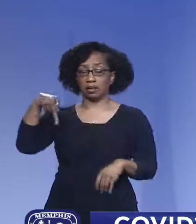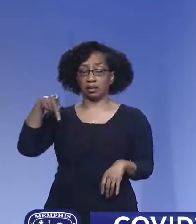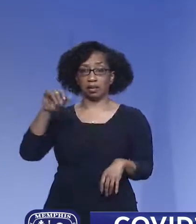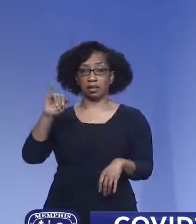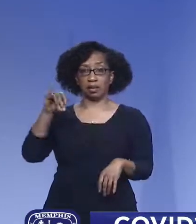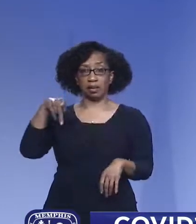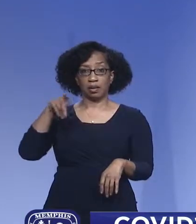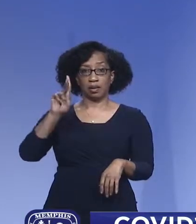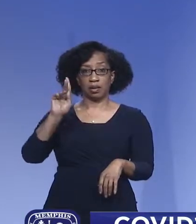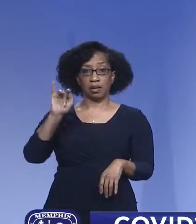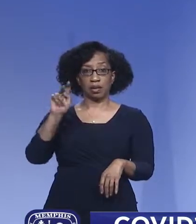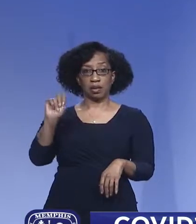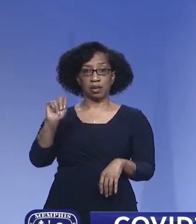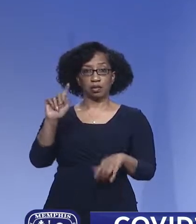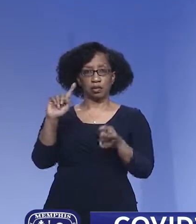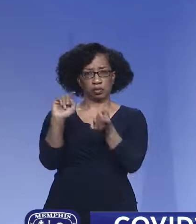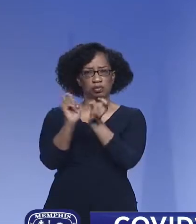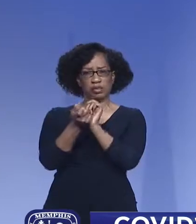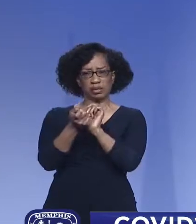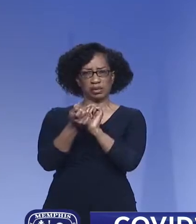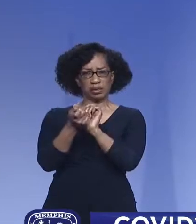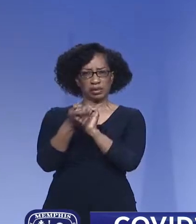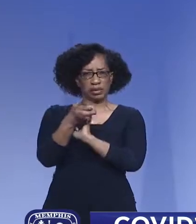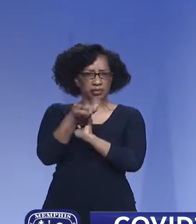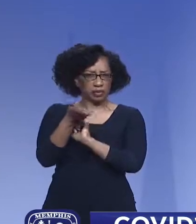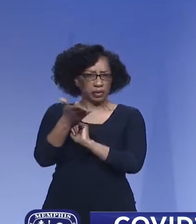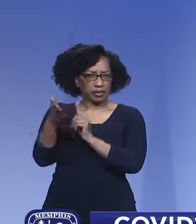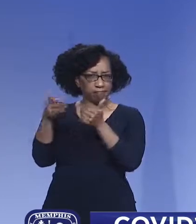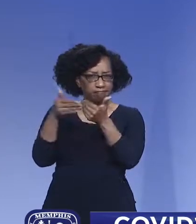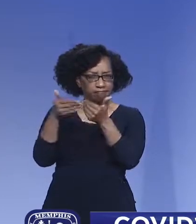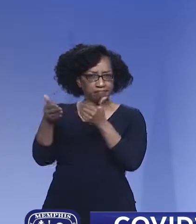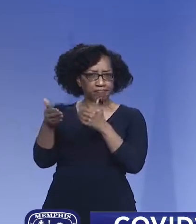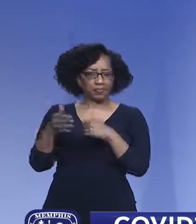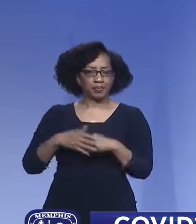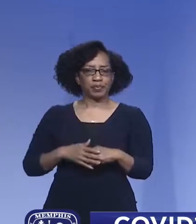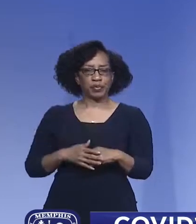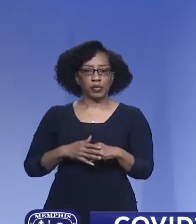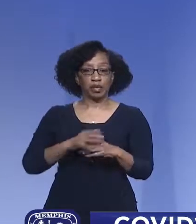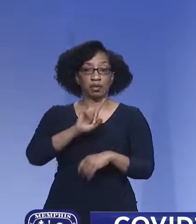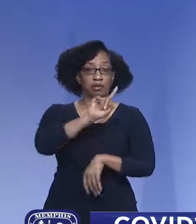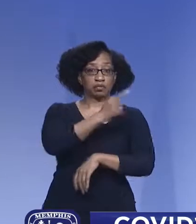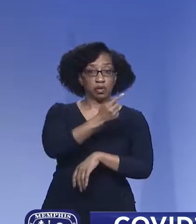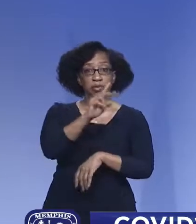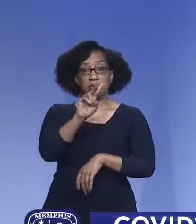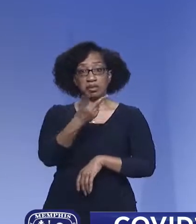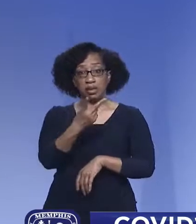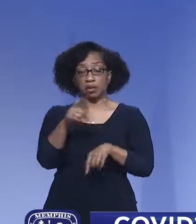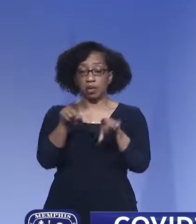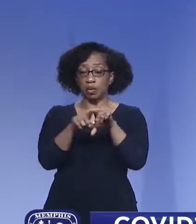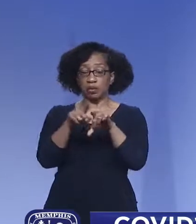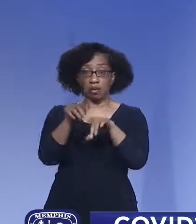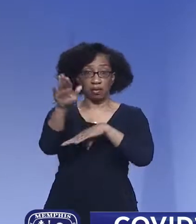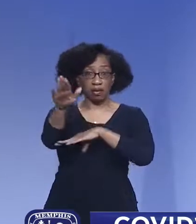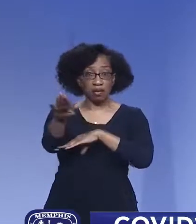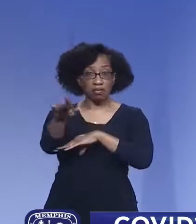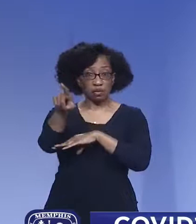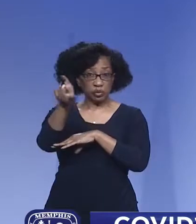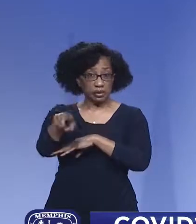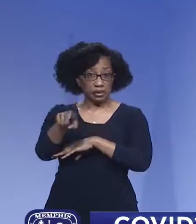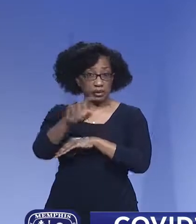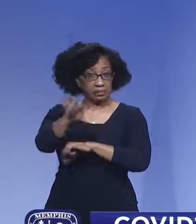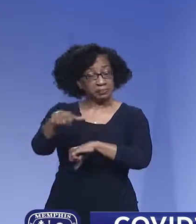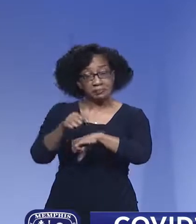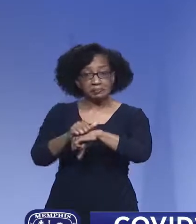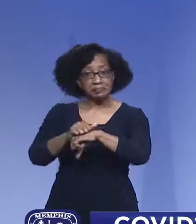we have made a few changes there. We went to first and second doses. We opened the afternoons to no appointment necessary. So we're going